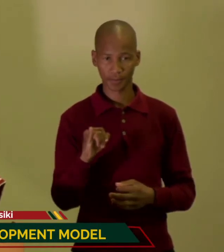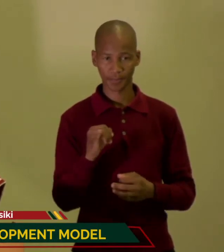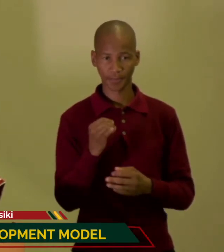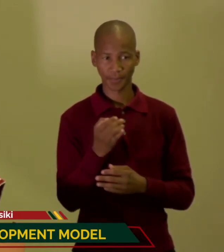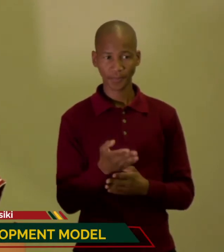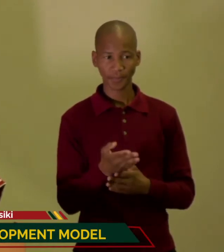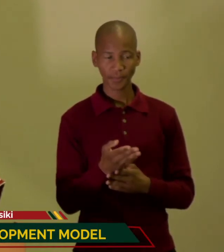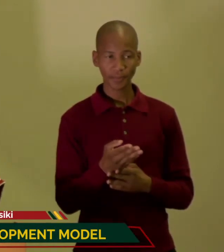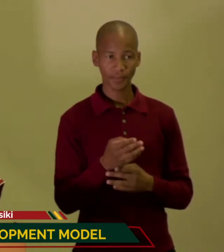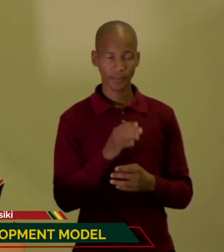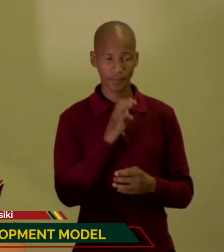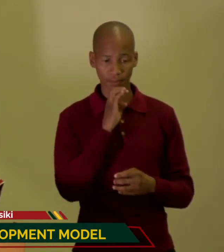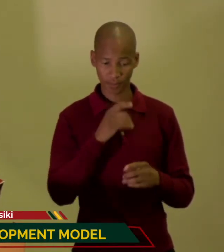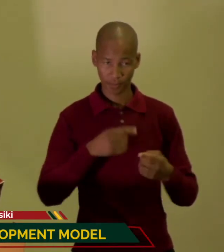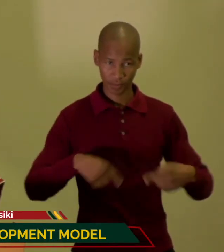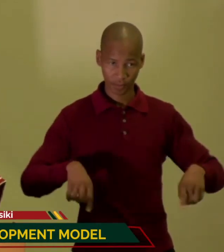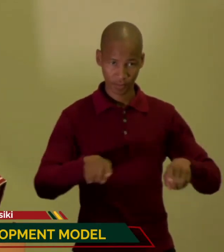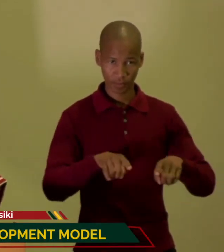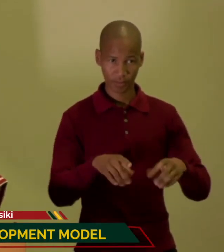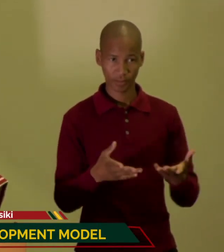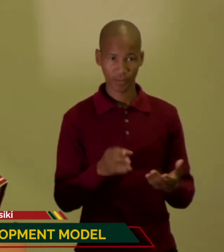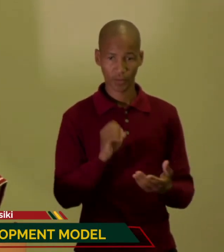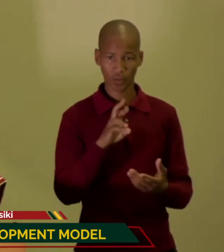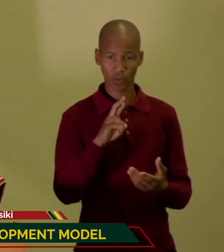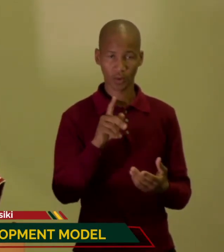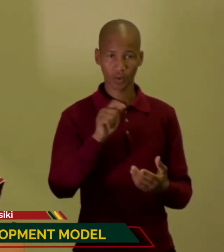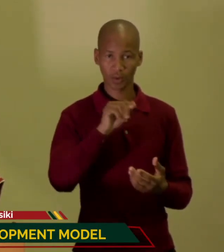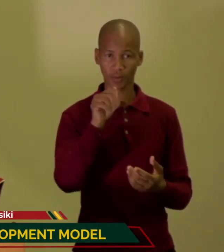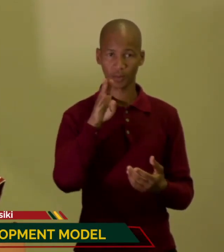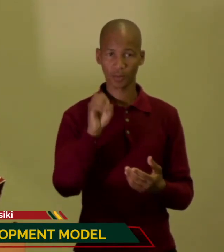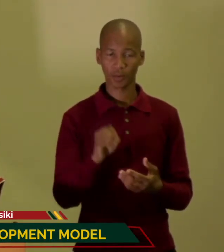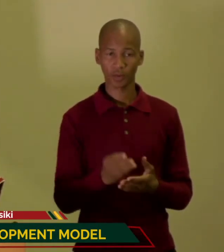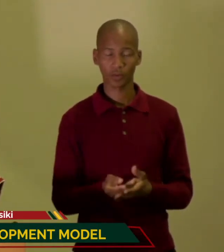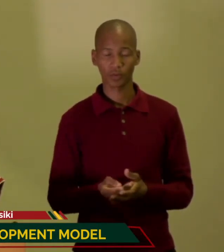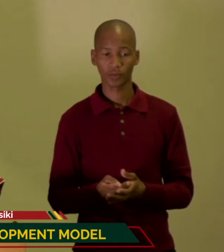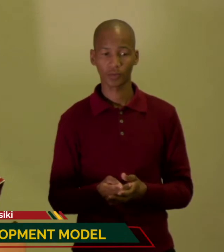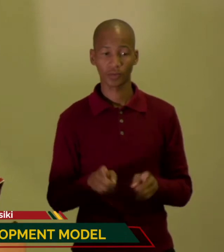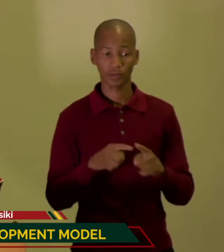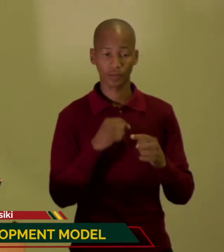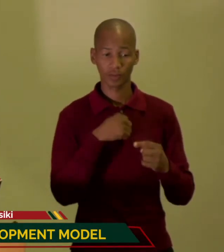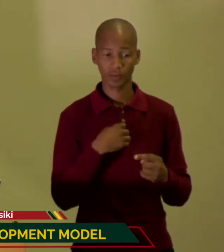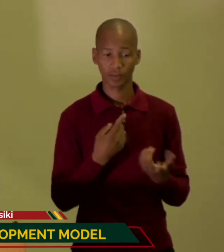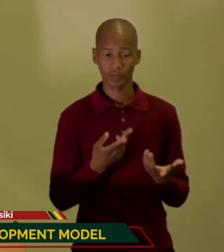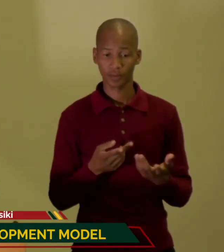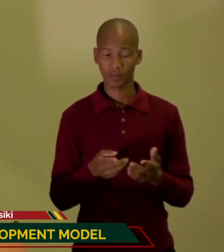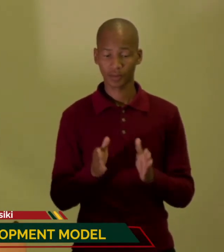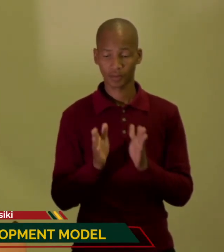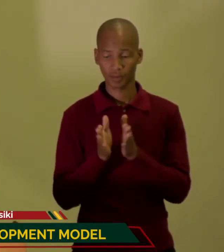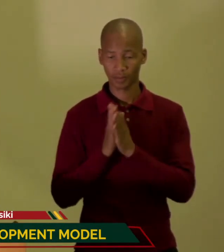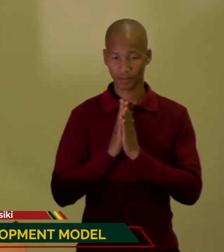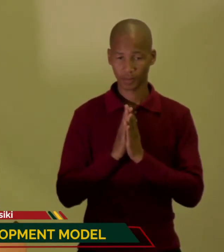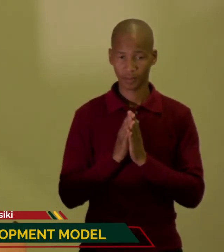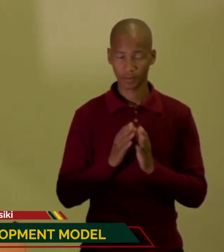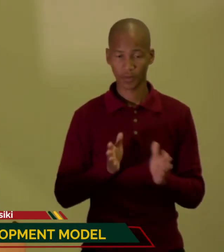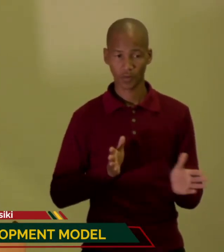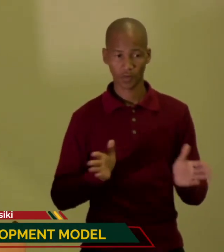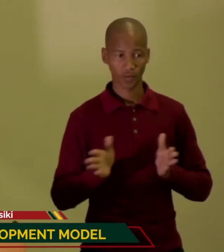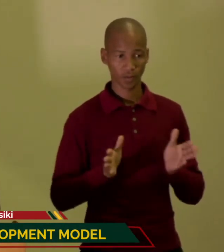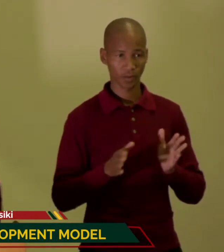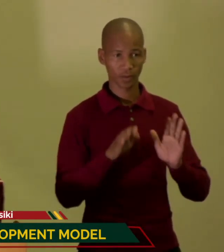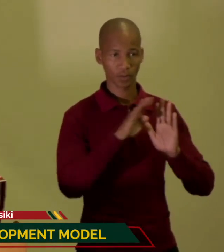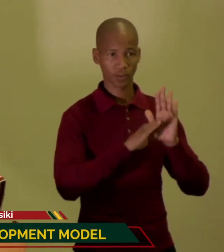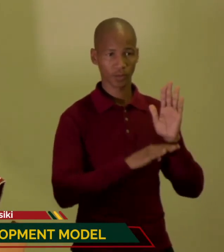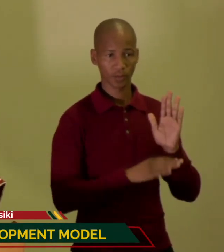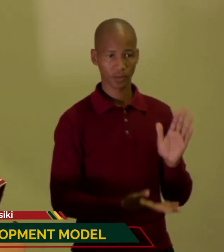here in O.R. Tambo. As I'm requested to facilitate this program as